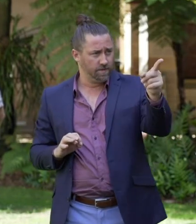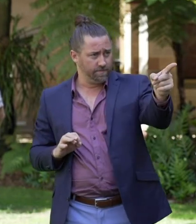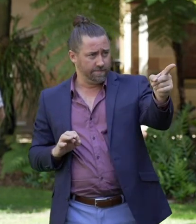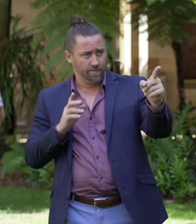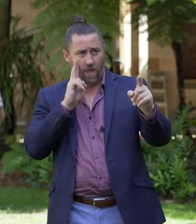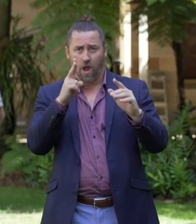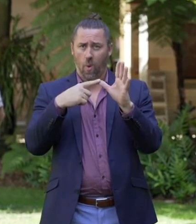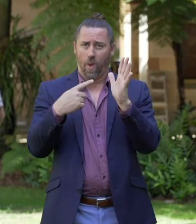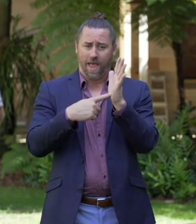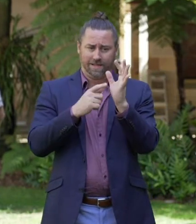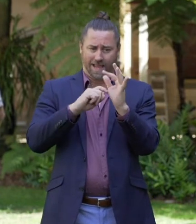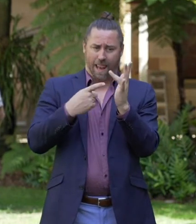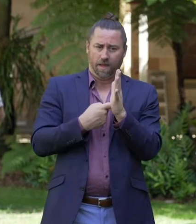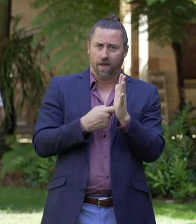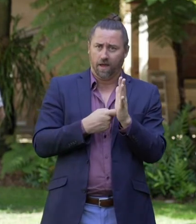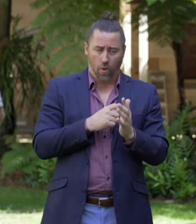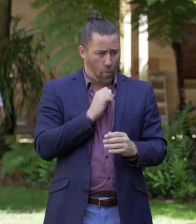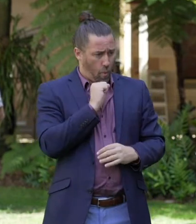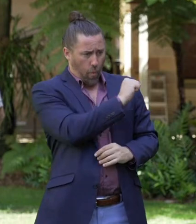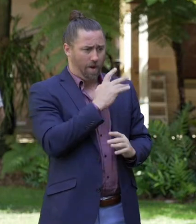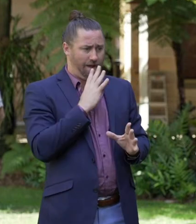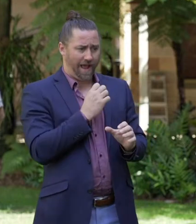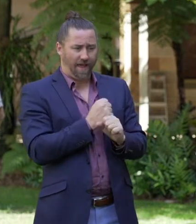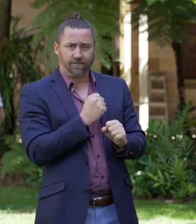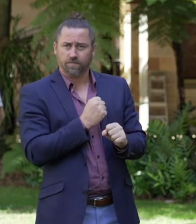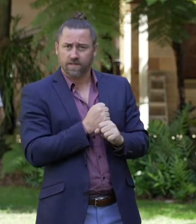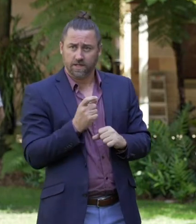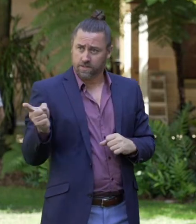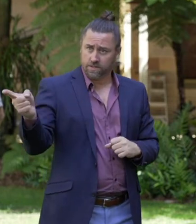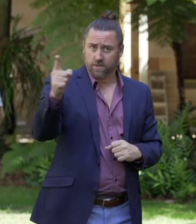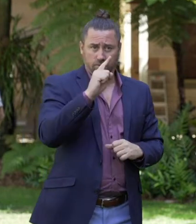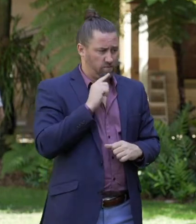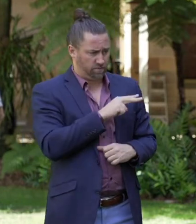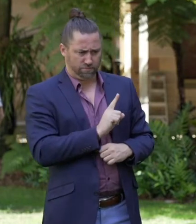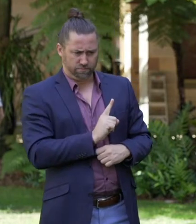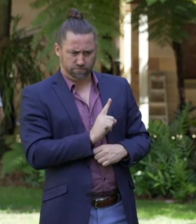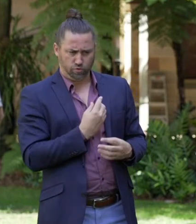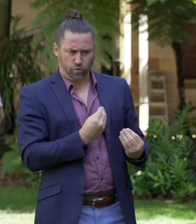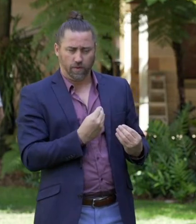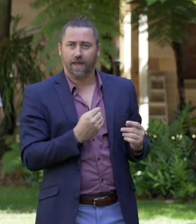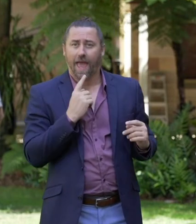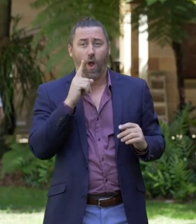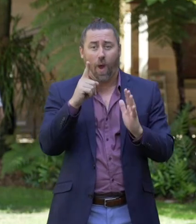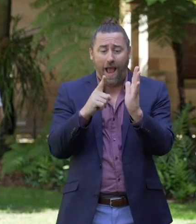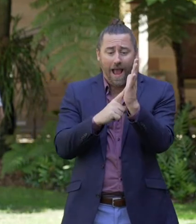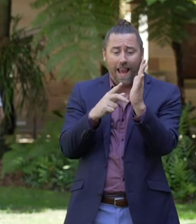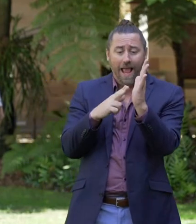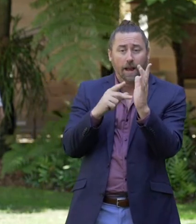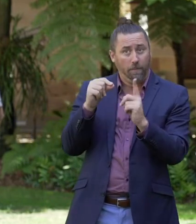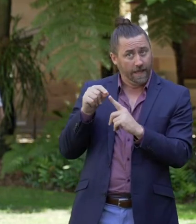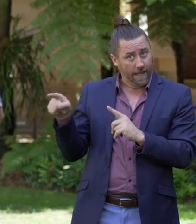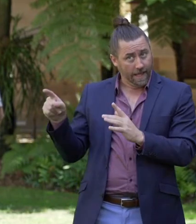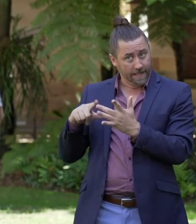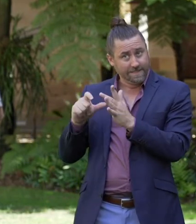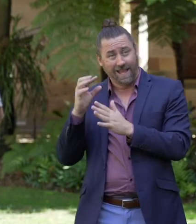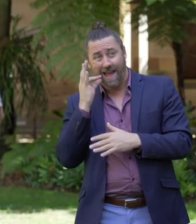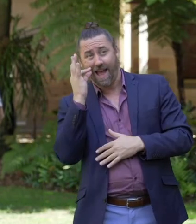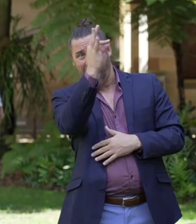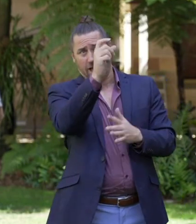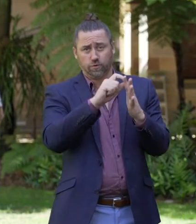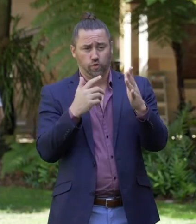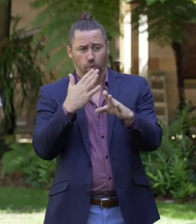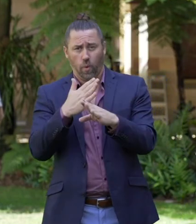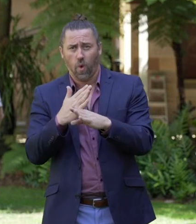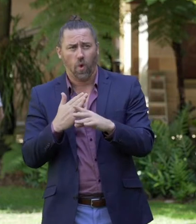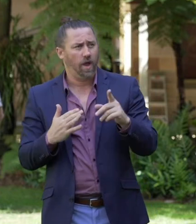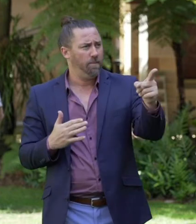Labor Party, the Labor government. Let me say very clearly, the LNP also commissioned him to do work as well. But you must be concerned about